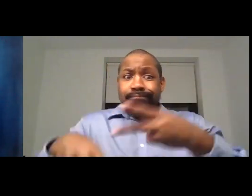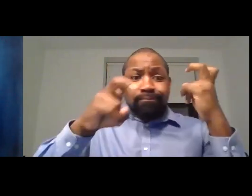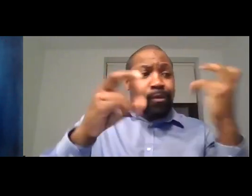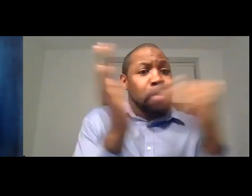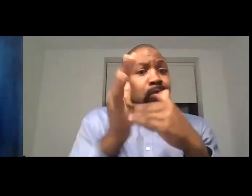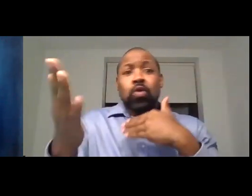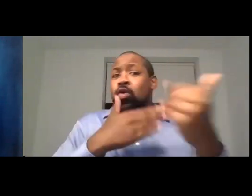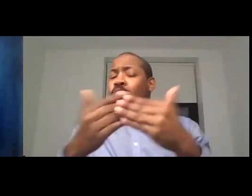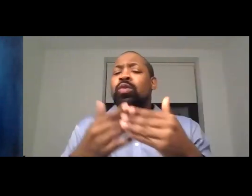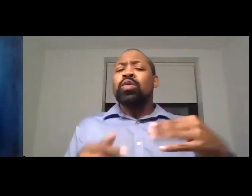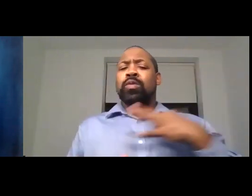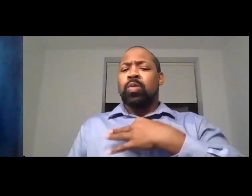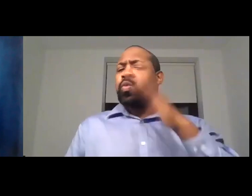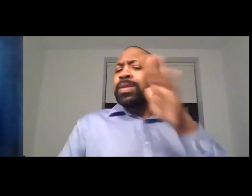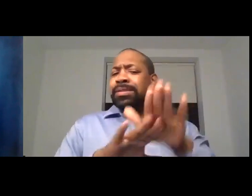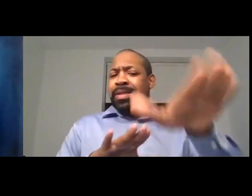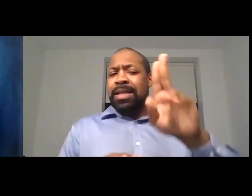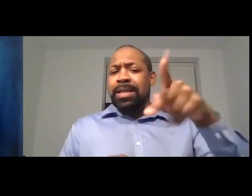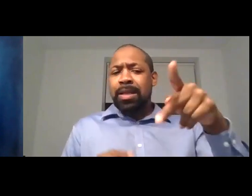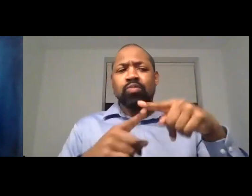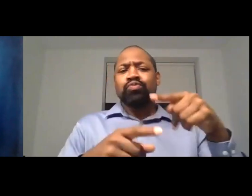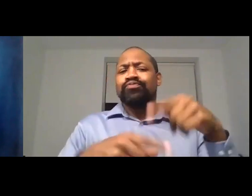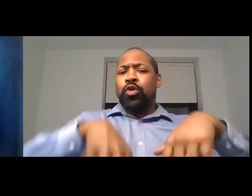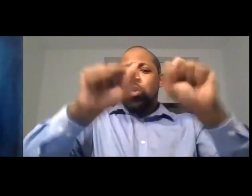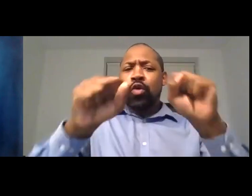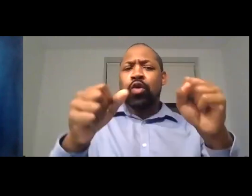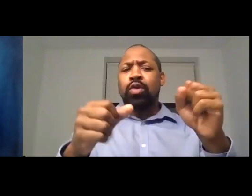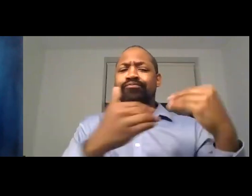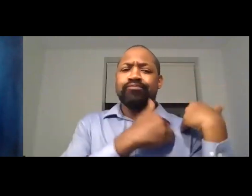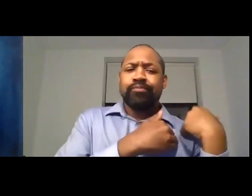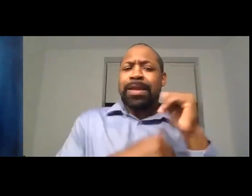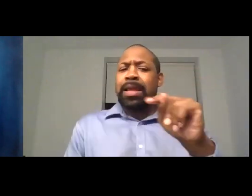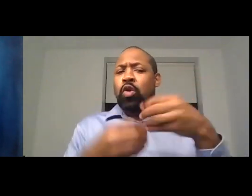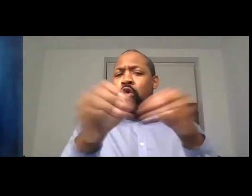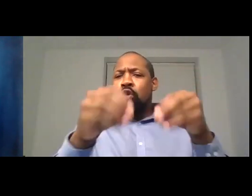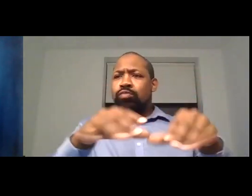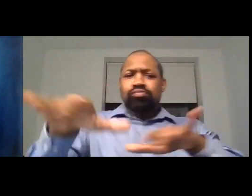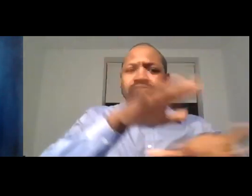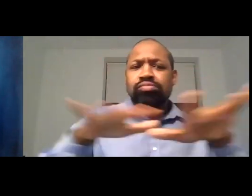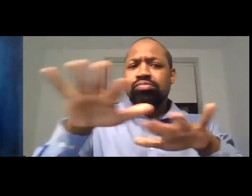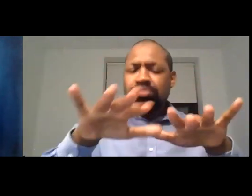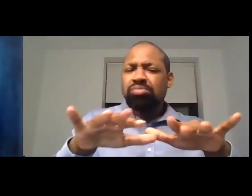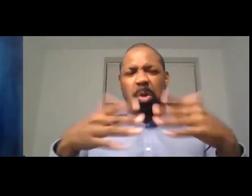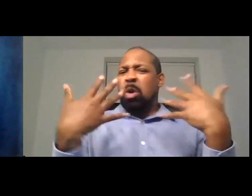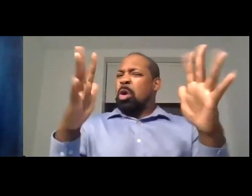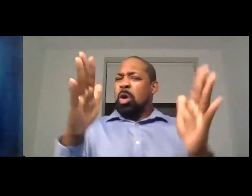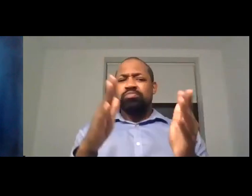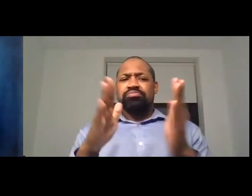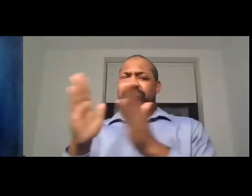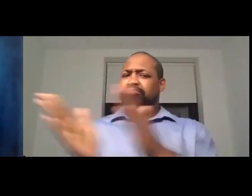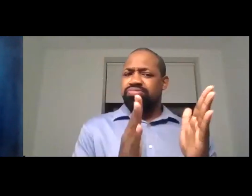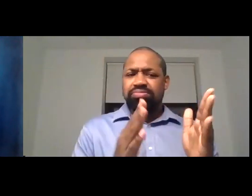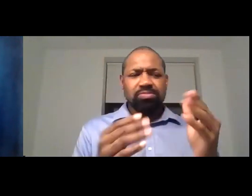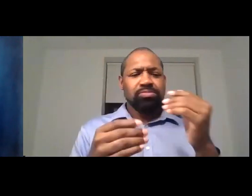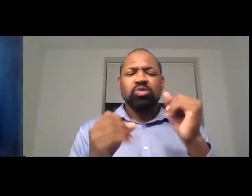home. And if something were to happen again, then we would need someone to take up the responsibilities in the